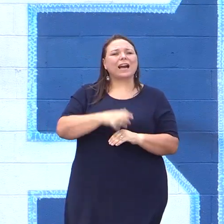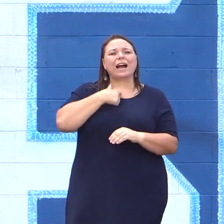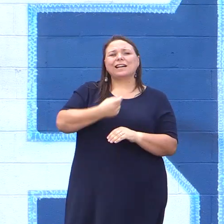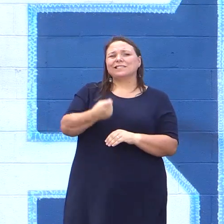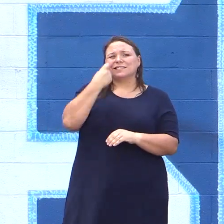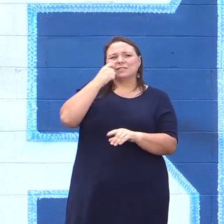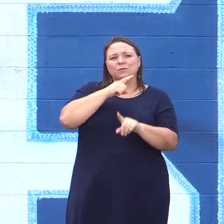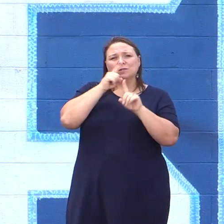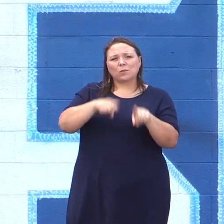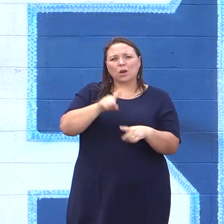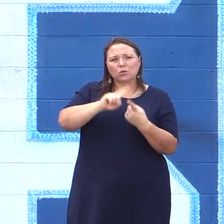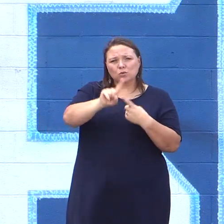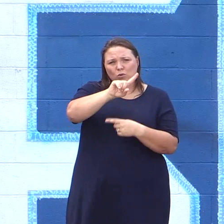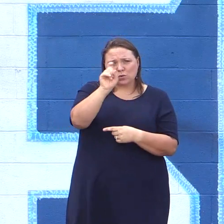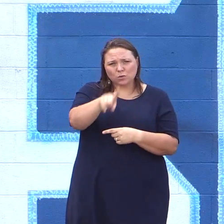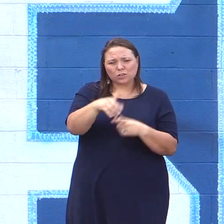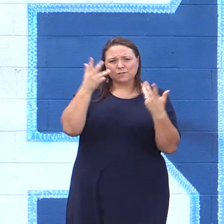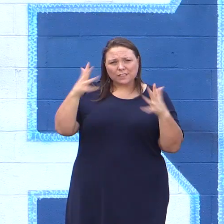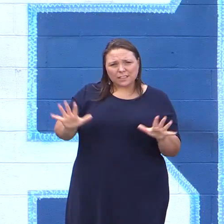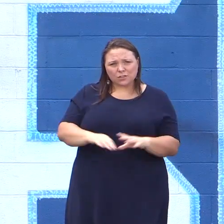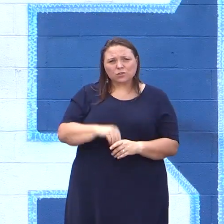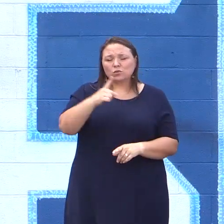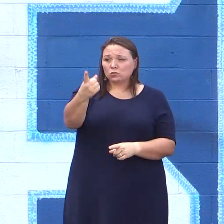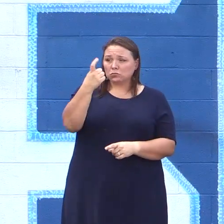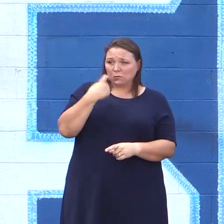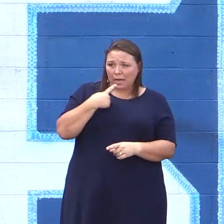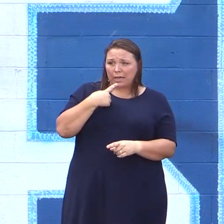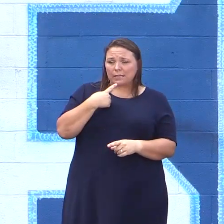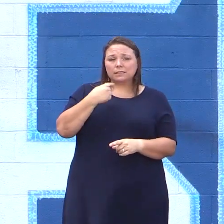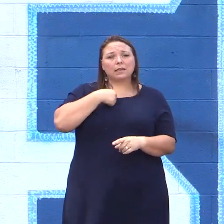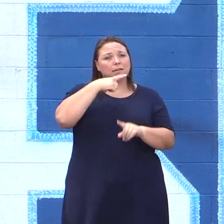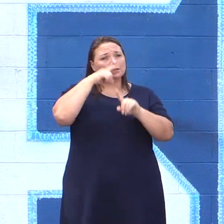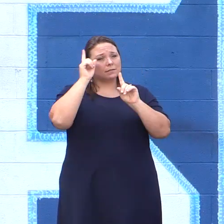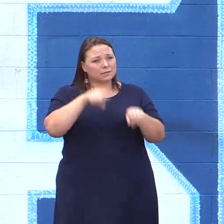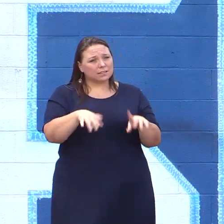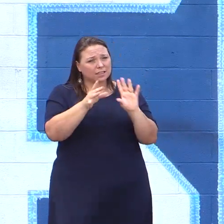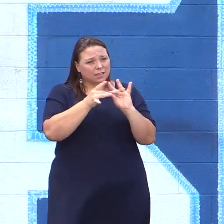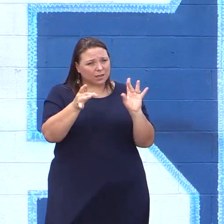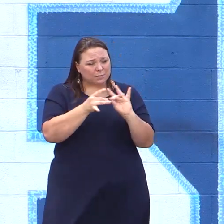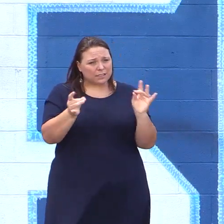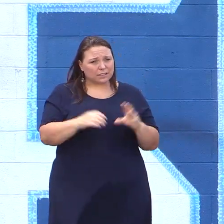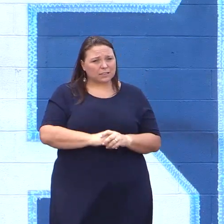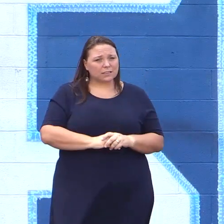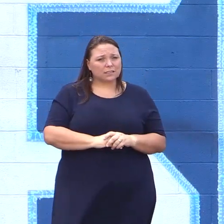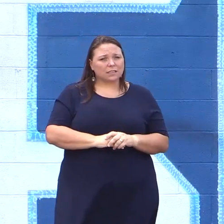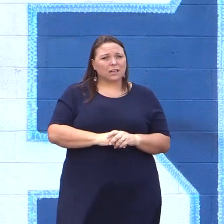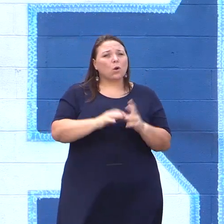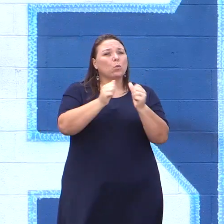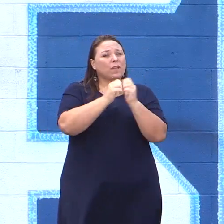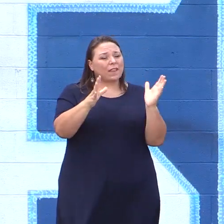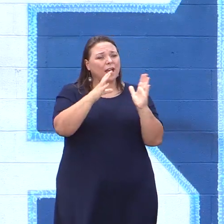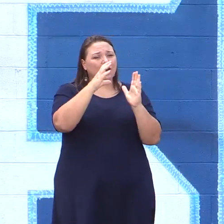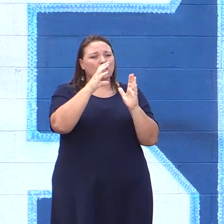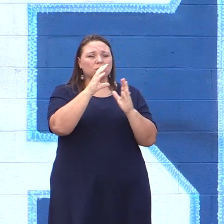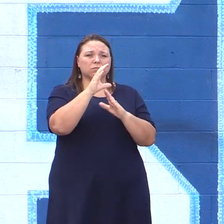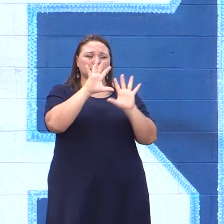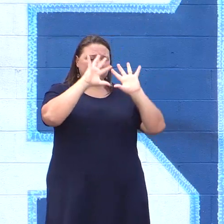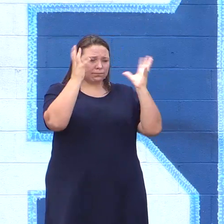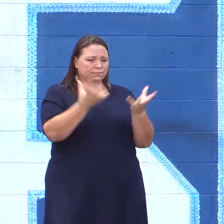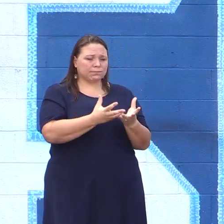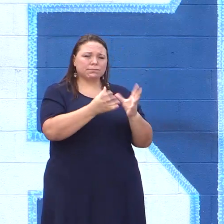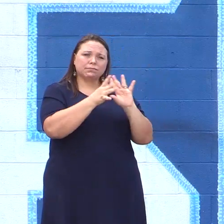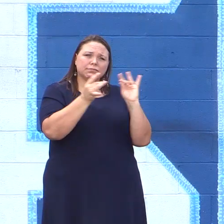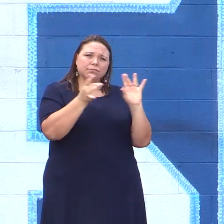just responded to your question. You asked a question. You asked for me for a comment without context. You asked me to